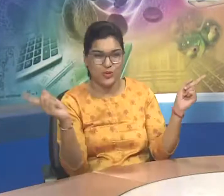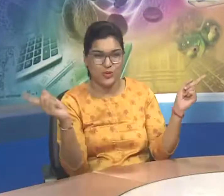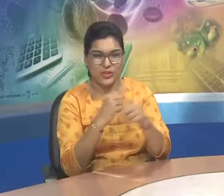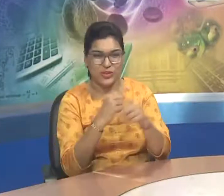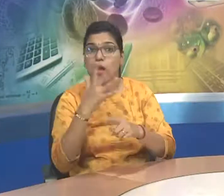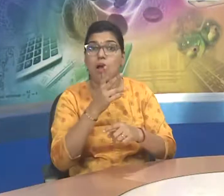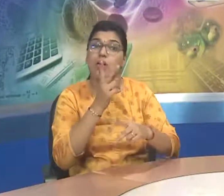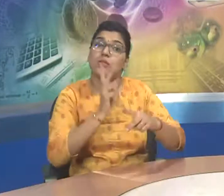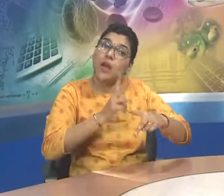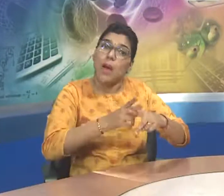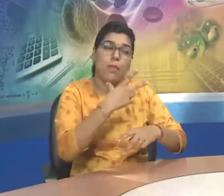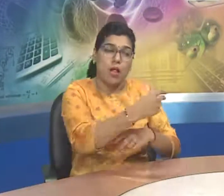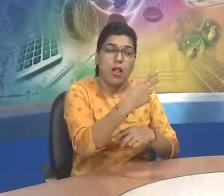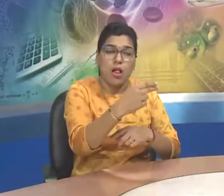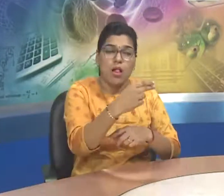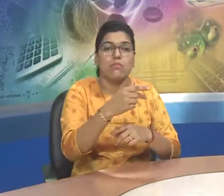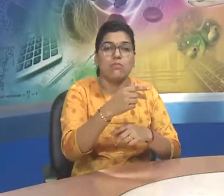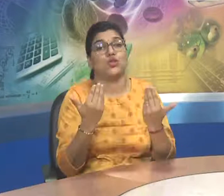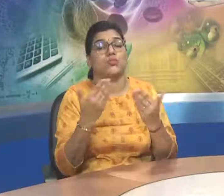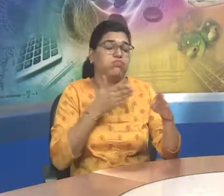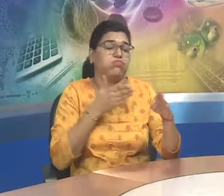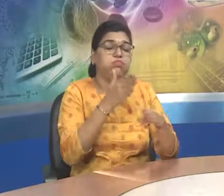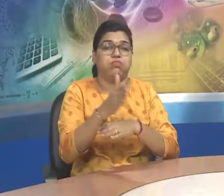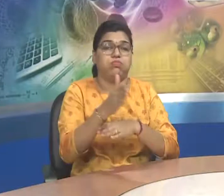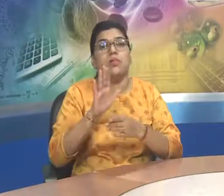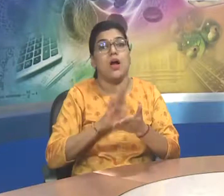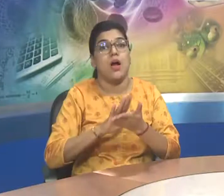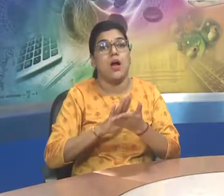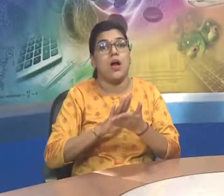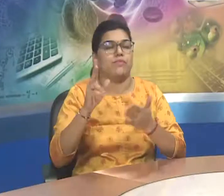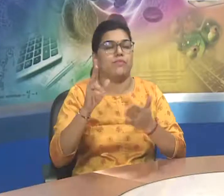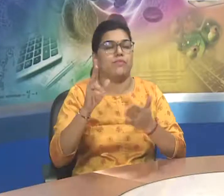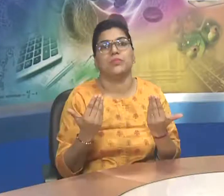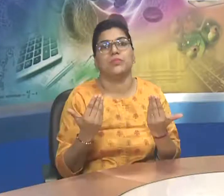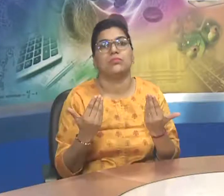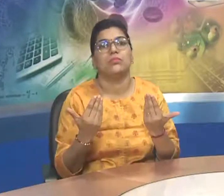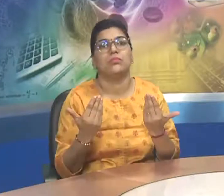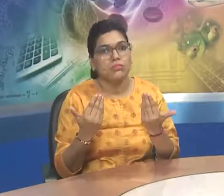you have vaccinated for this virus.